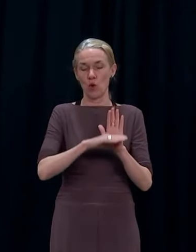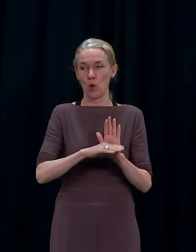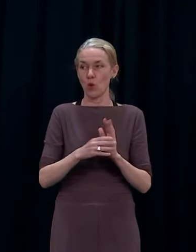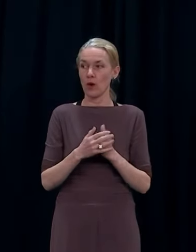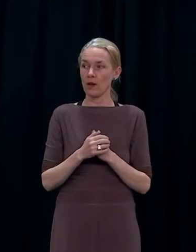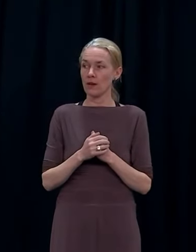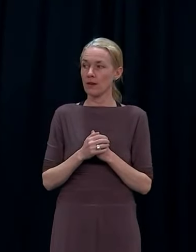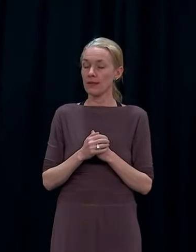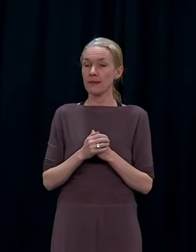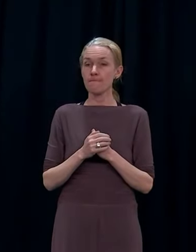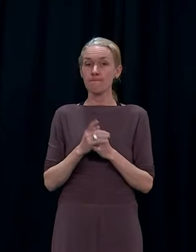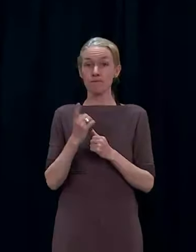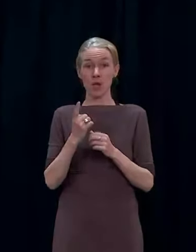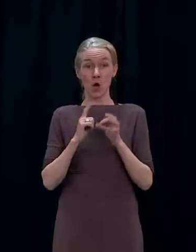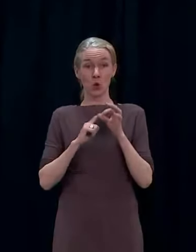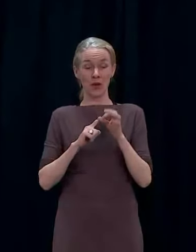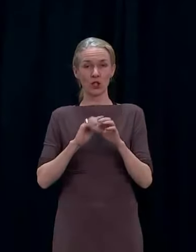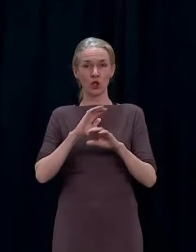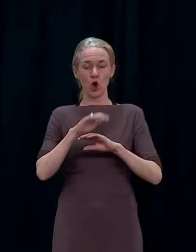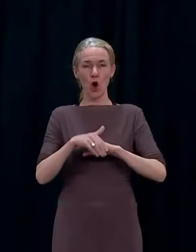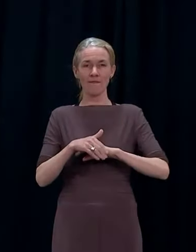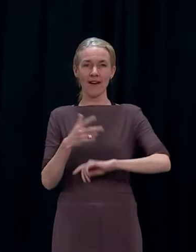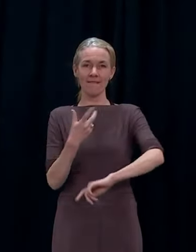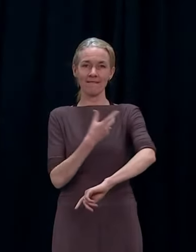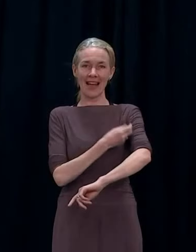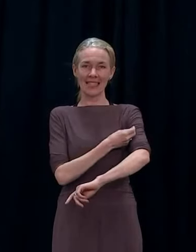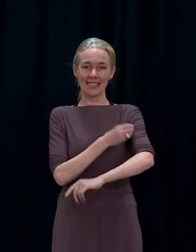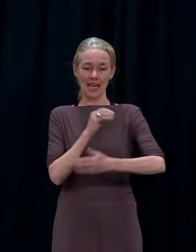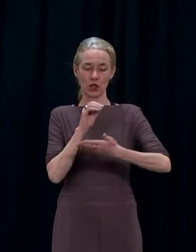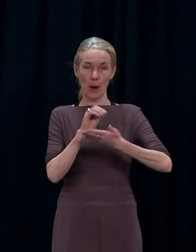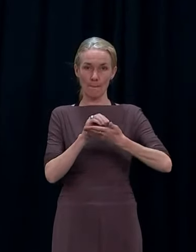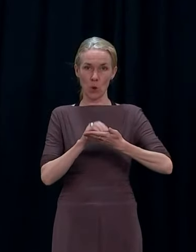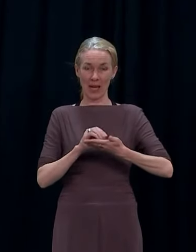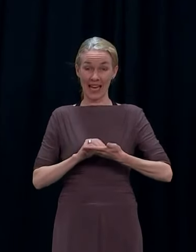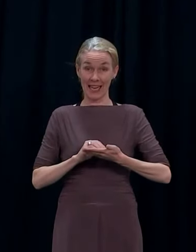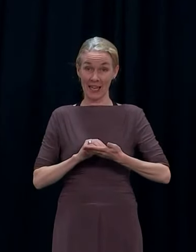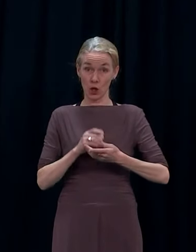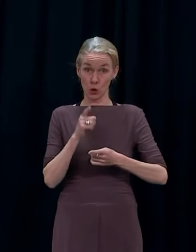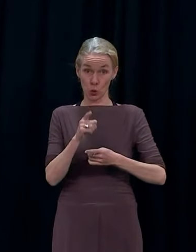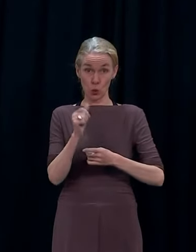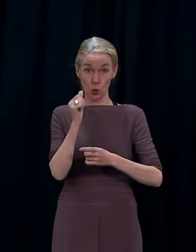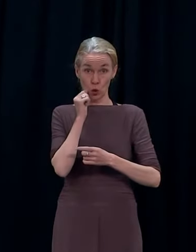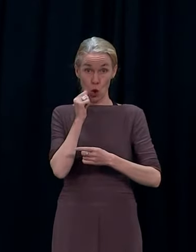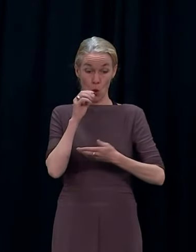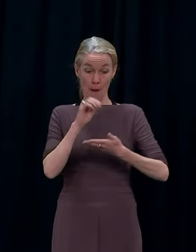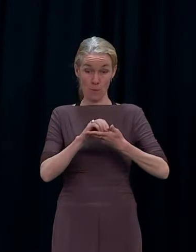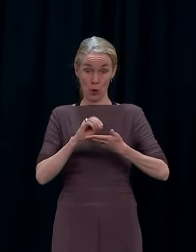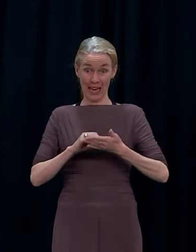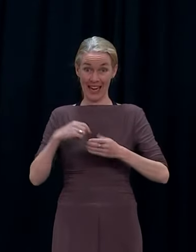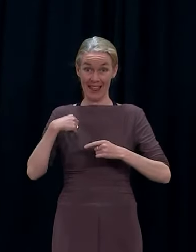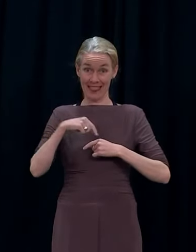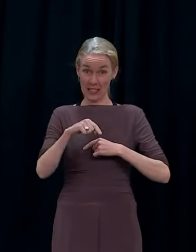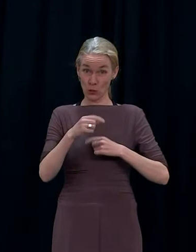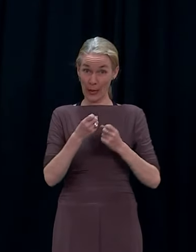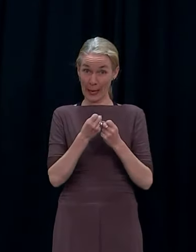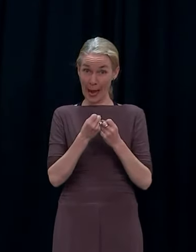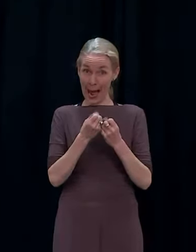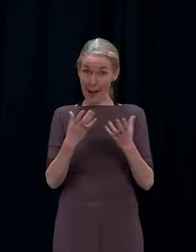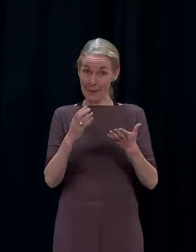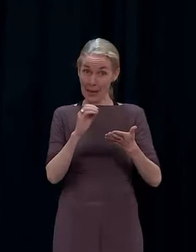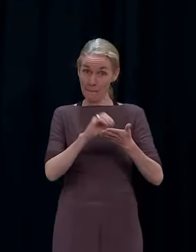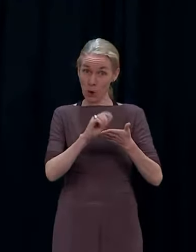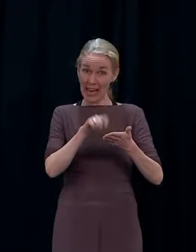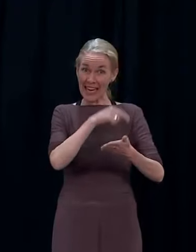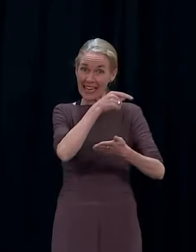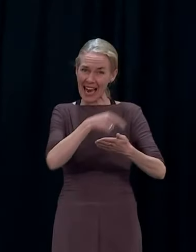vaccination bookings, do you know how many bookings have been cancelled in the past week? Why they've been cancelled? There's sort of widespread report. Cancelled what, sorry, was